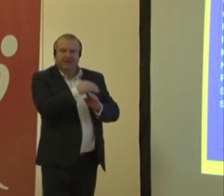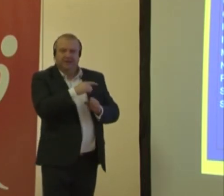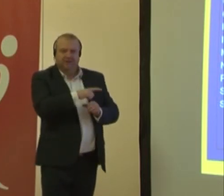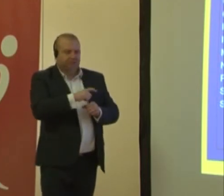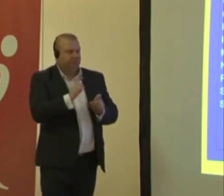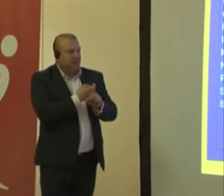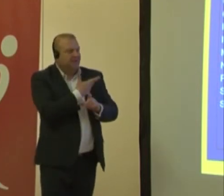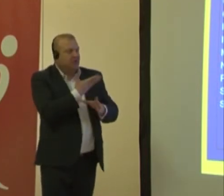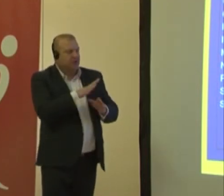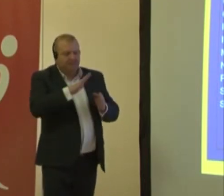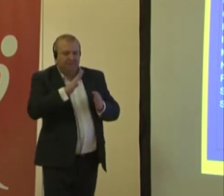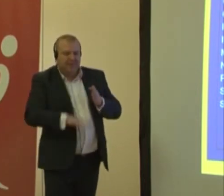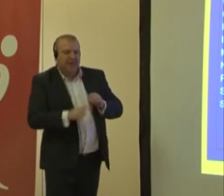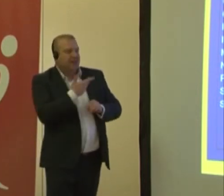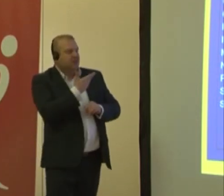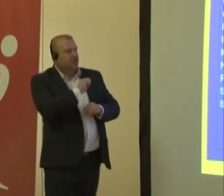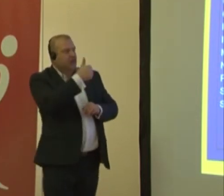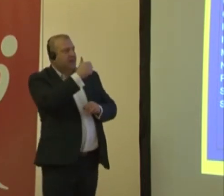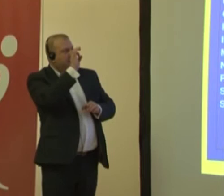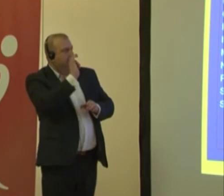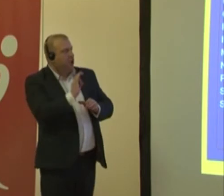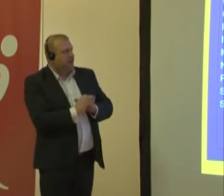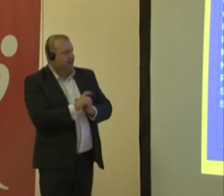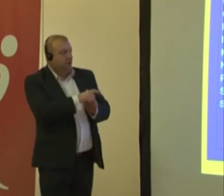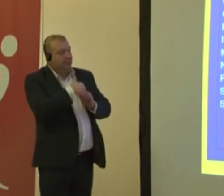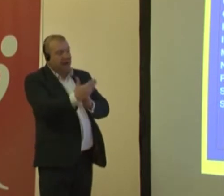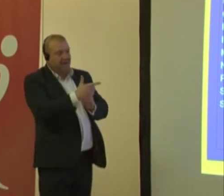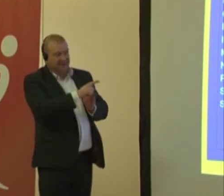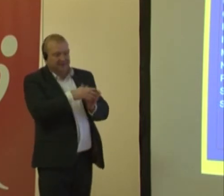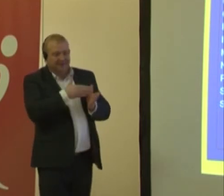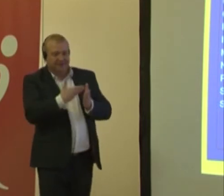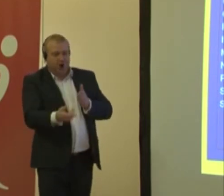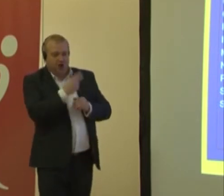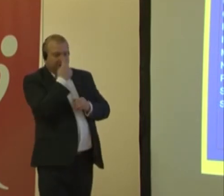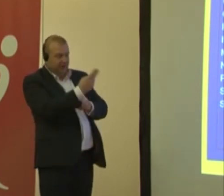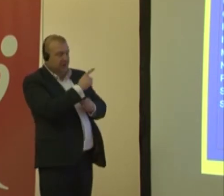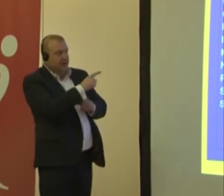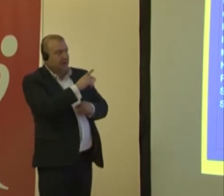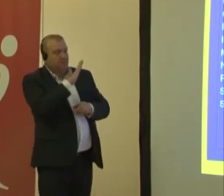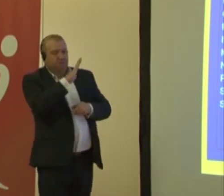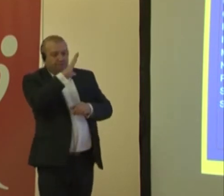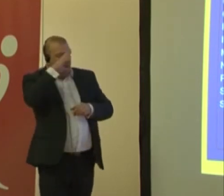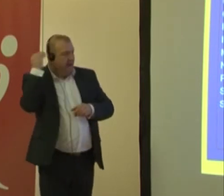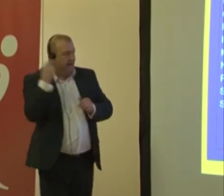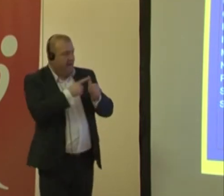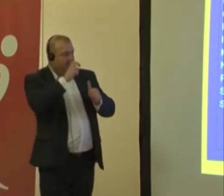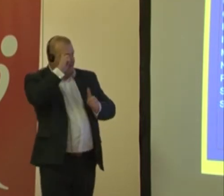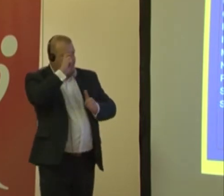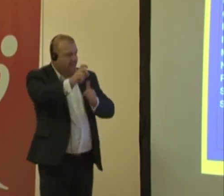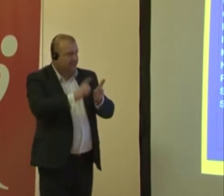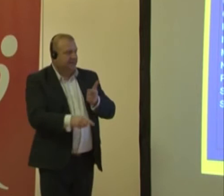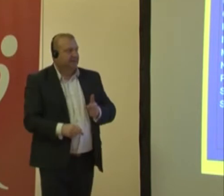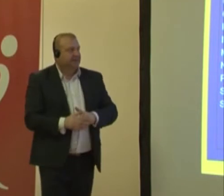provision. Now, if you look at the right-hand side, you see Belgium, Germany. They have not only signed the UN Convention, but